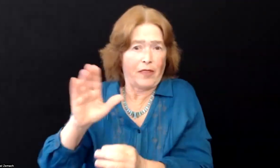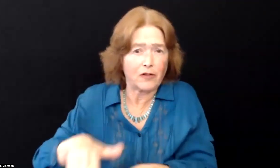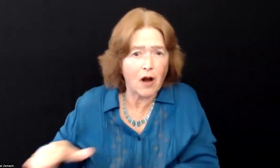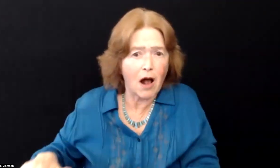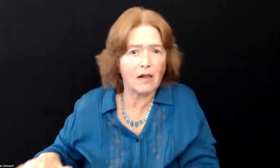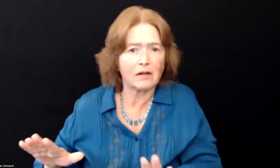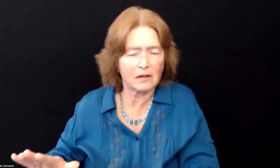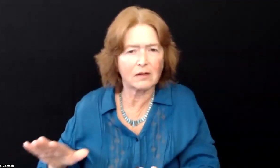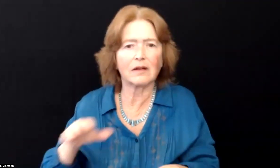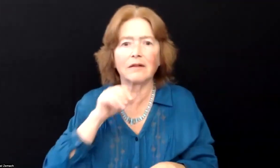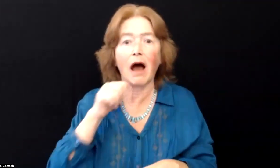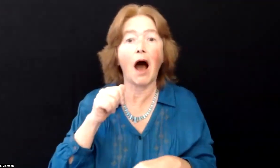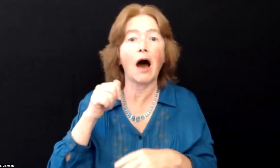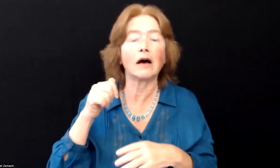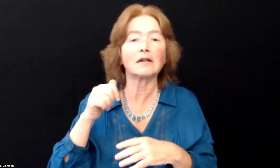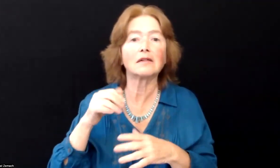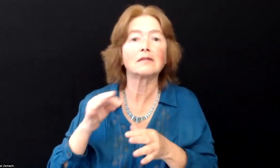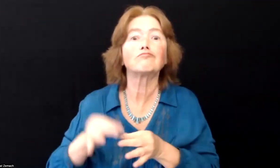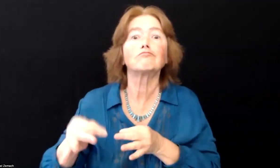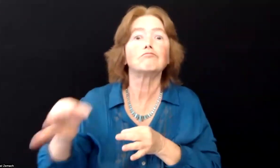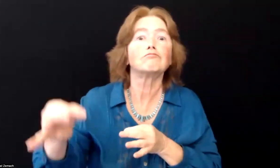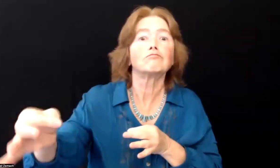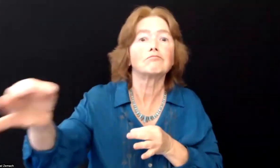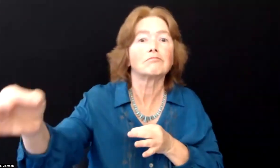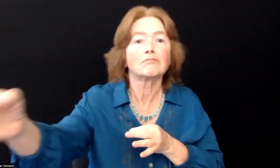their child's education and not put off